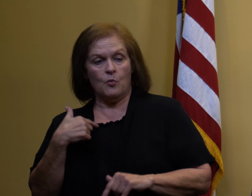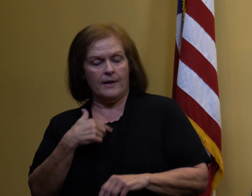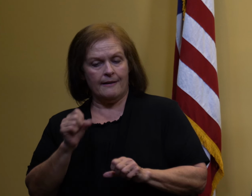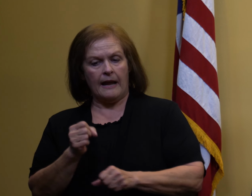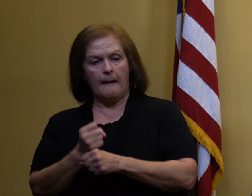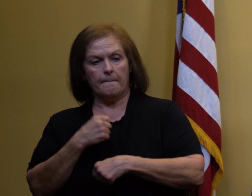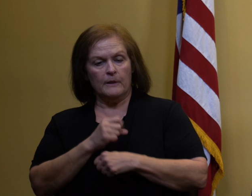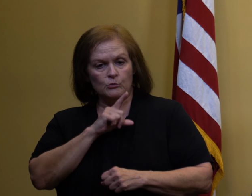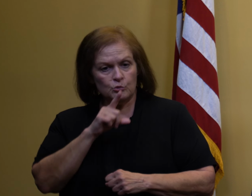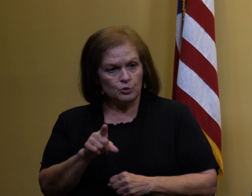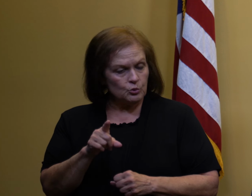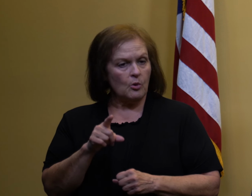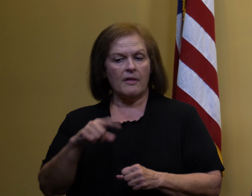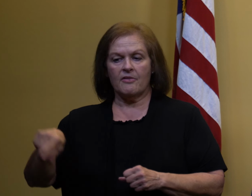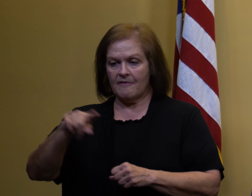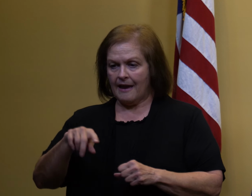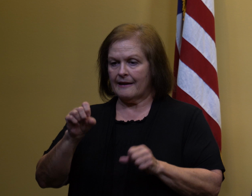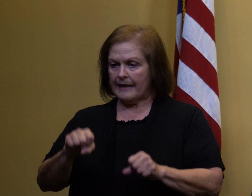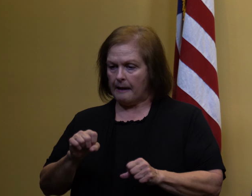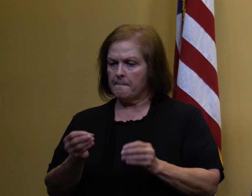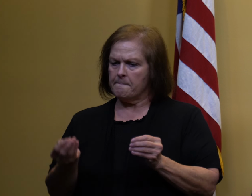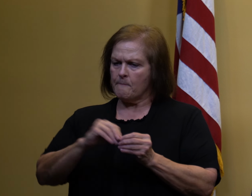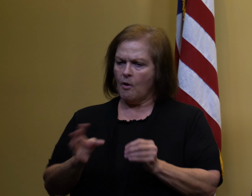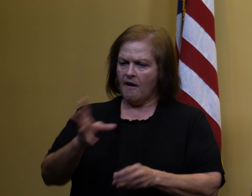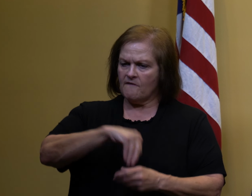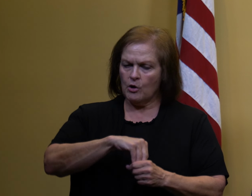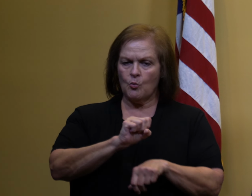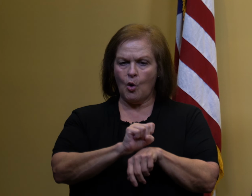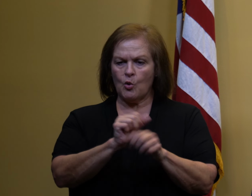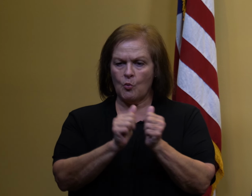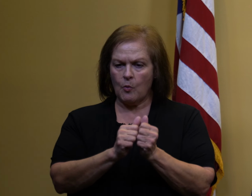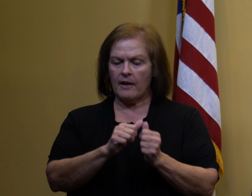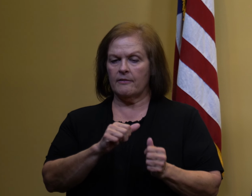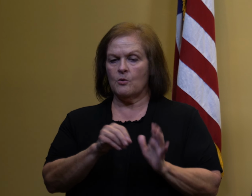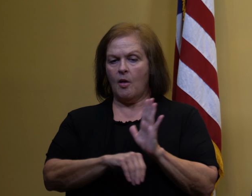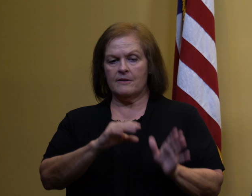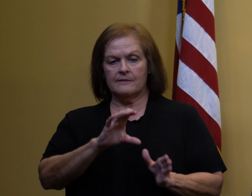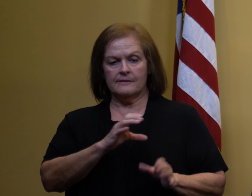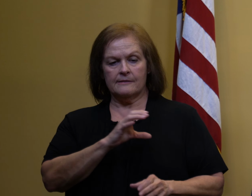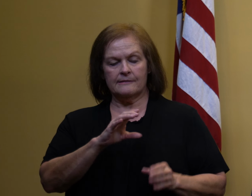make sure in every way that they can get more engaged and working with the New Orleans City Council to produce an